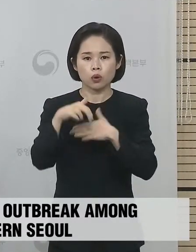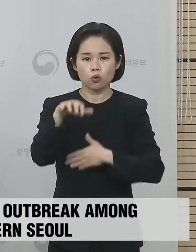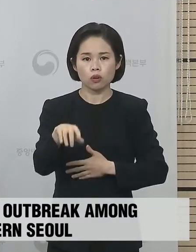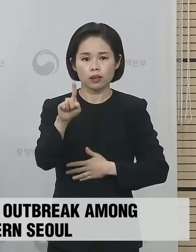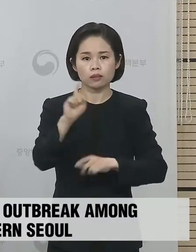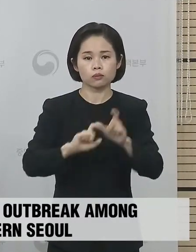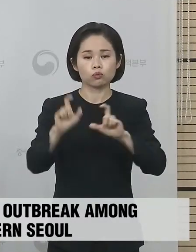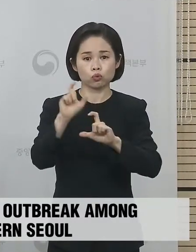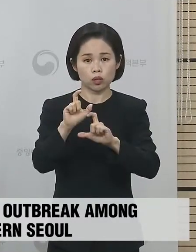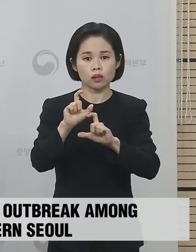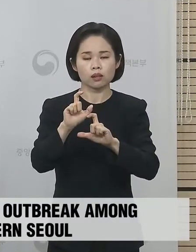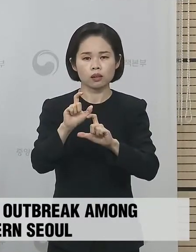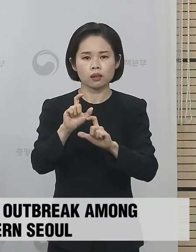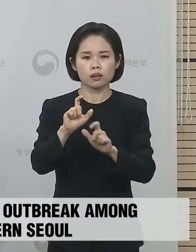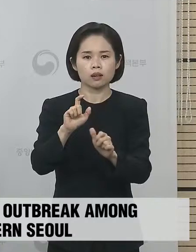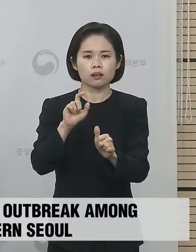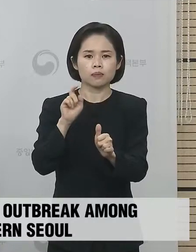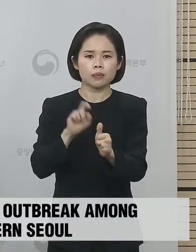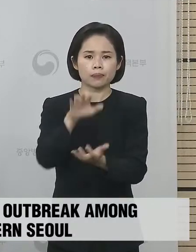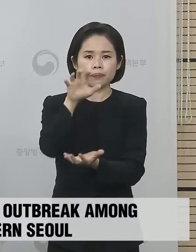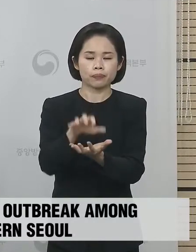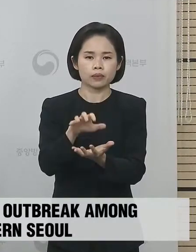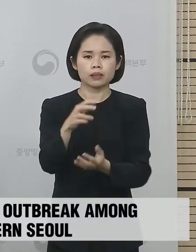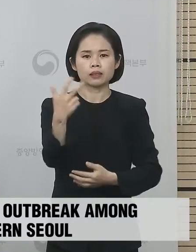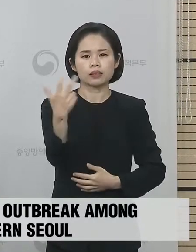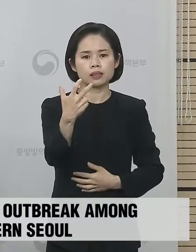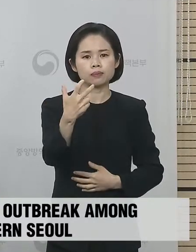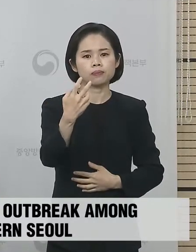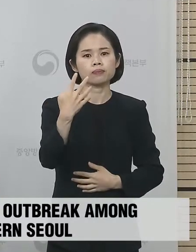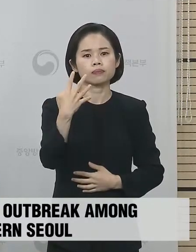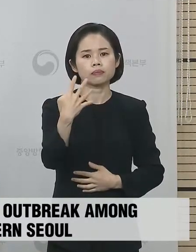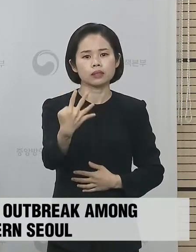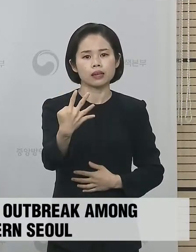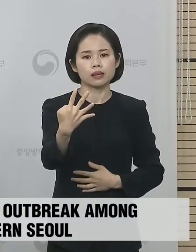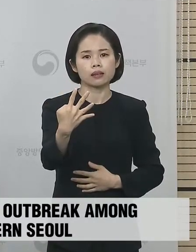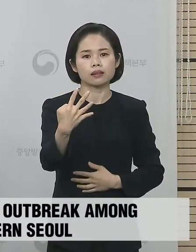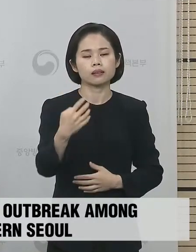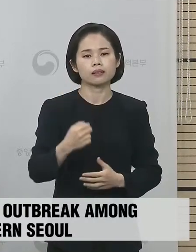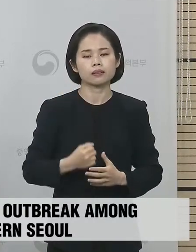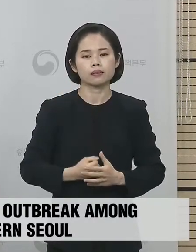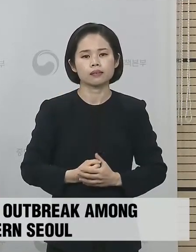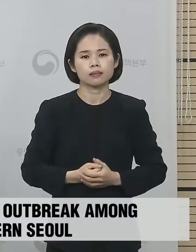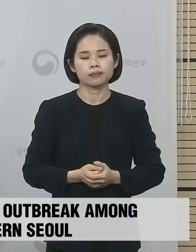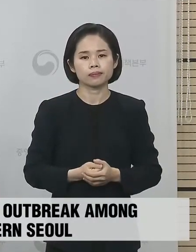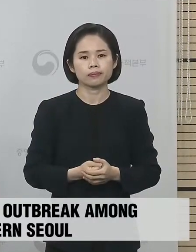have 1 additional case, and a total of 74 have been confirmed to date.